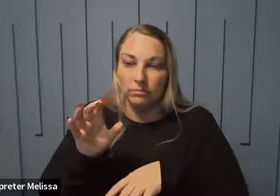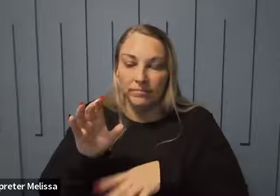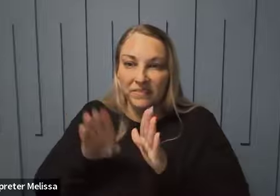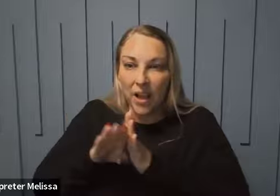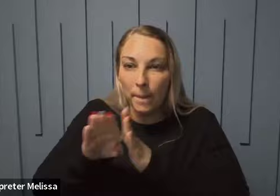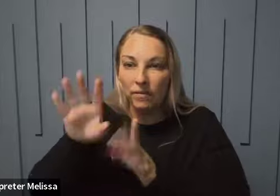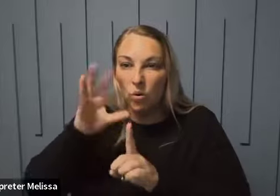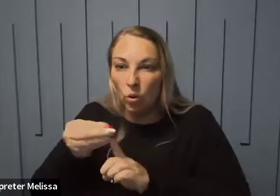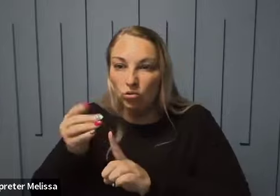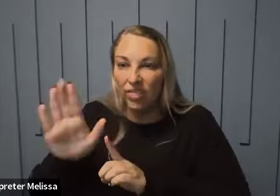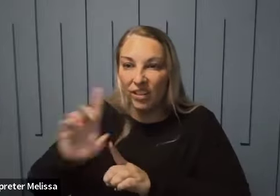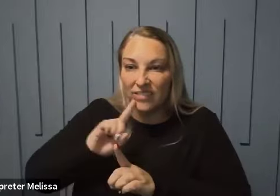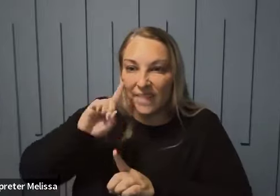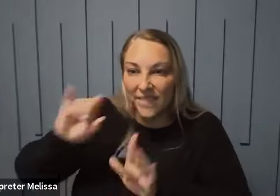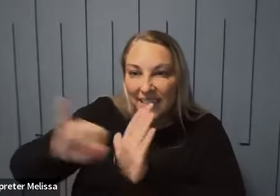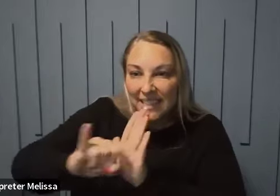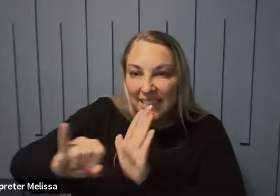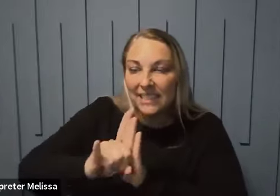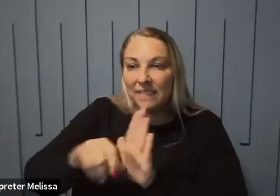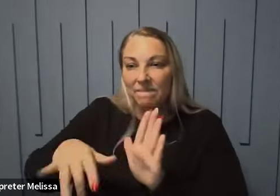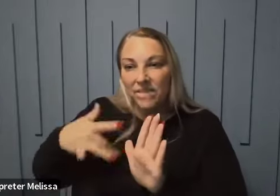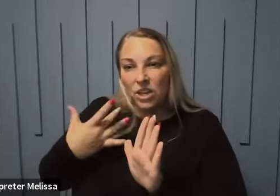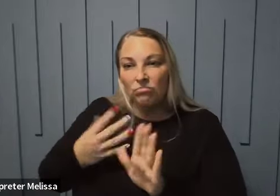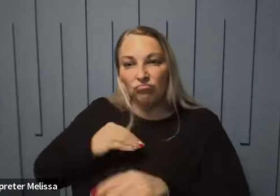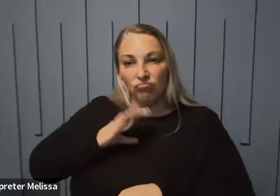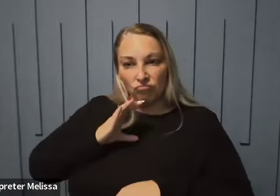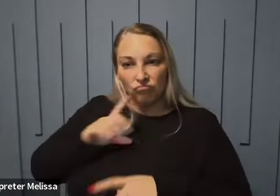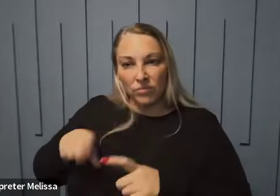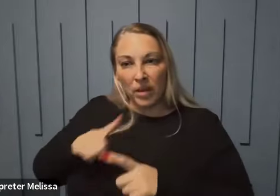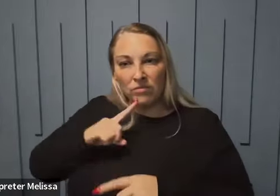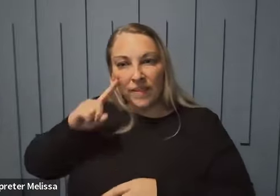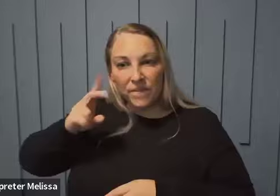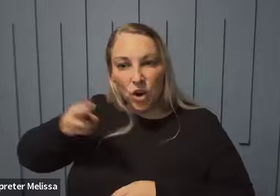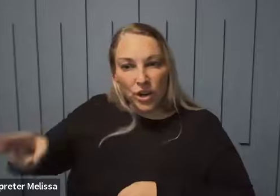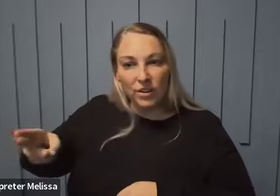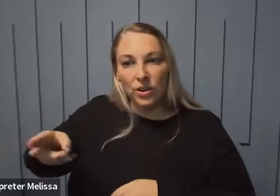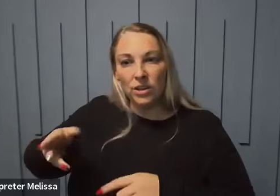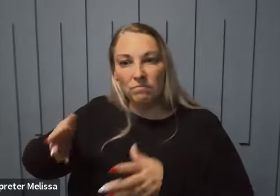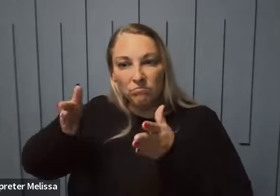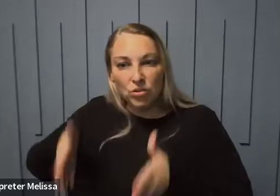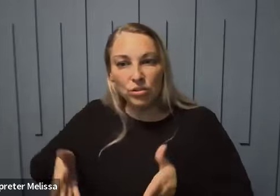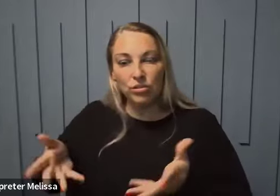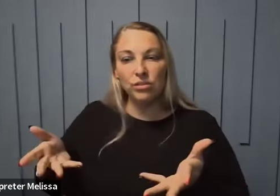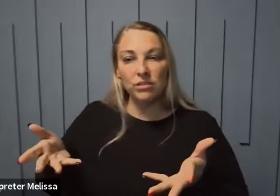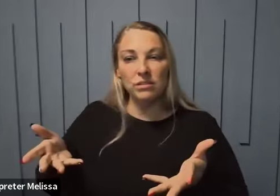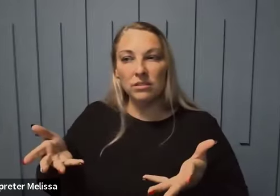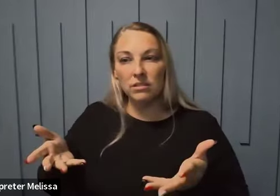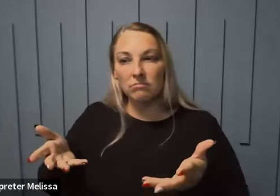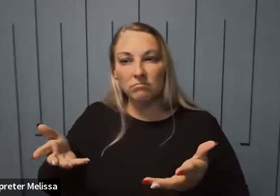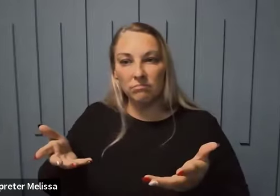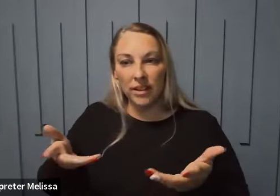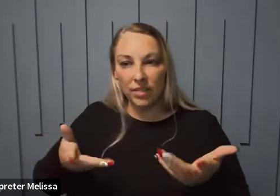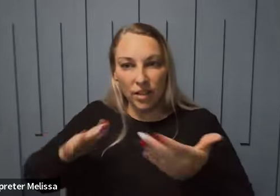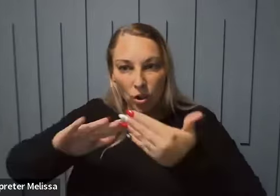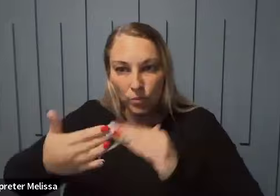students and their deafness and helping them identify and feel good about what they can do as deaf and hard of hearing individuals in our society. That's still